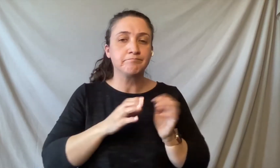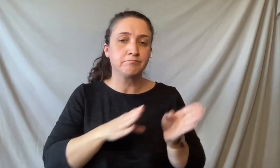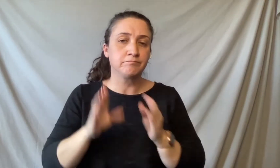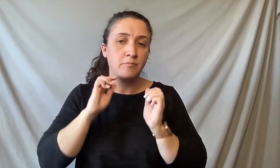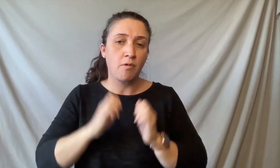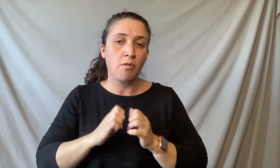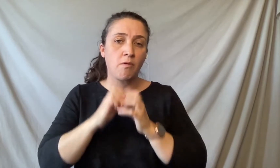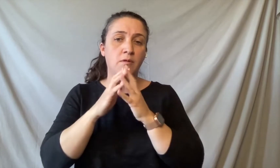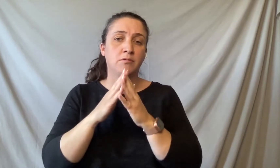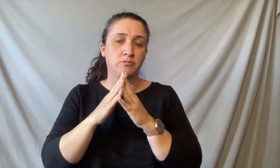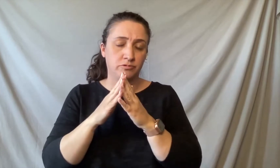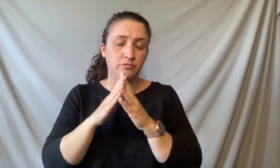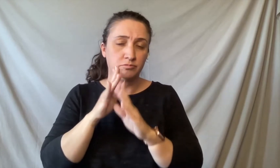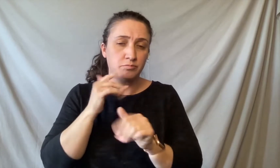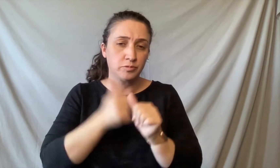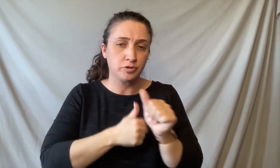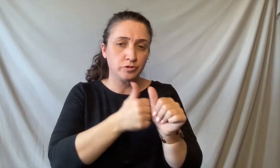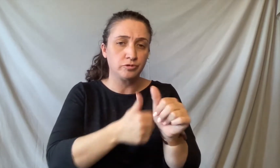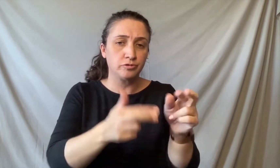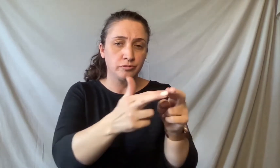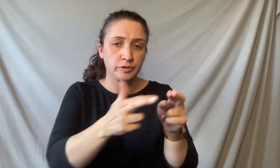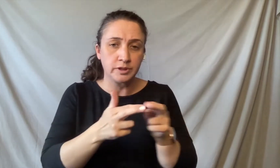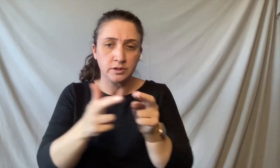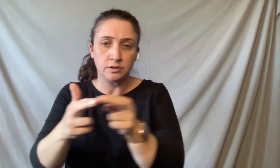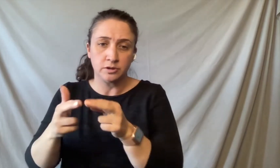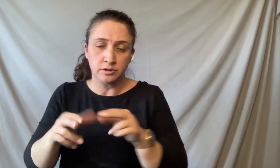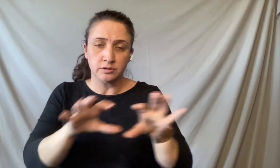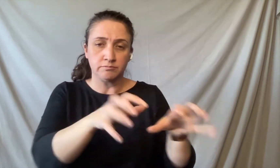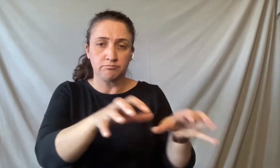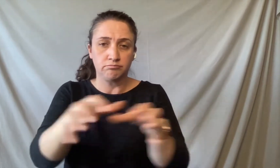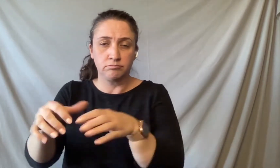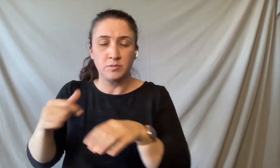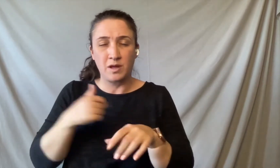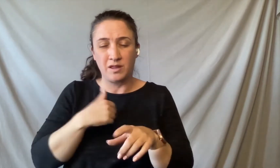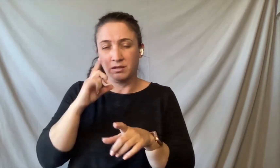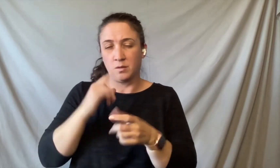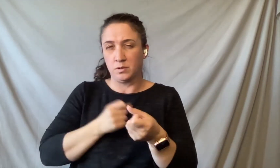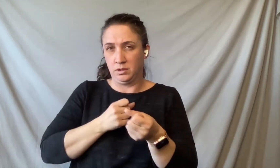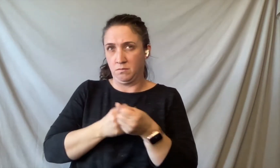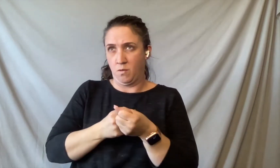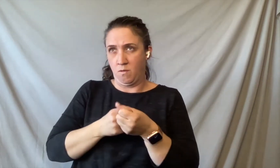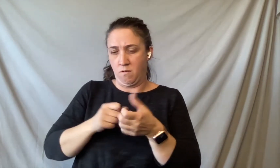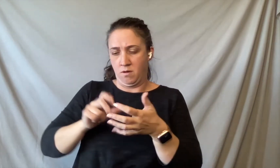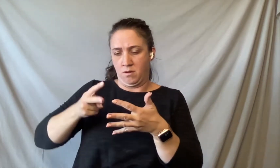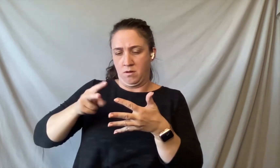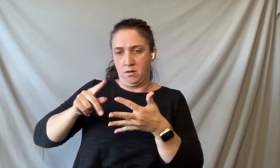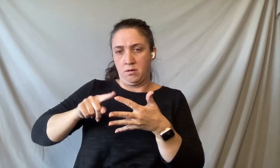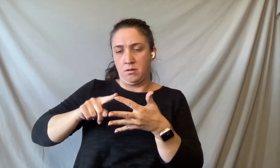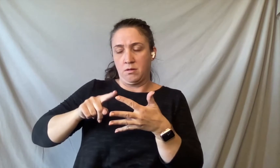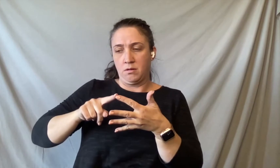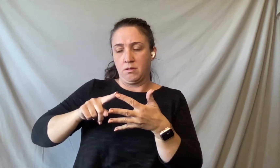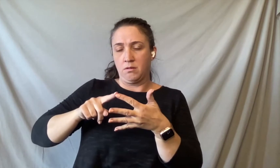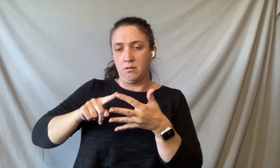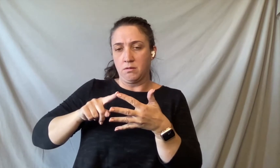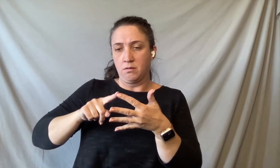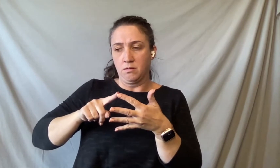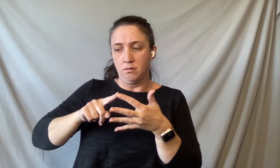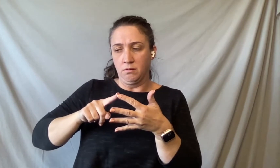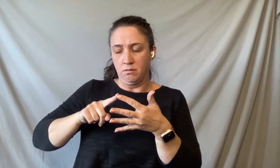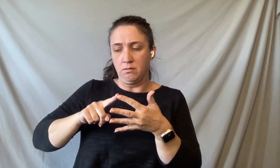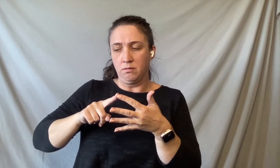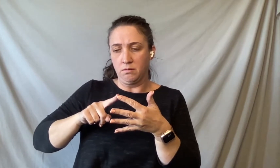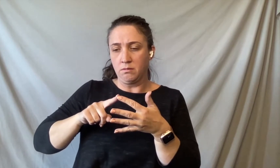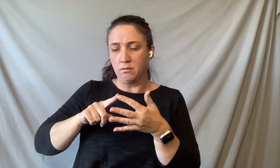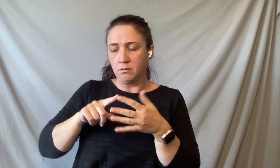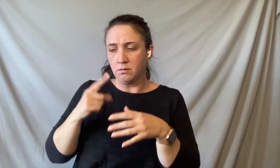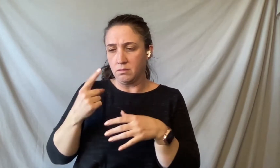regional basis as well. So it would support, I think, what was number 2, which was on one of